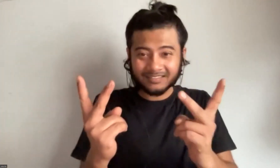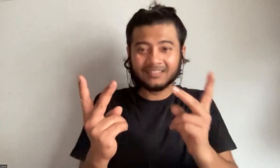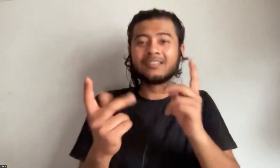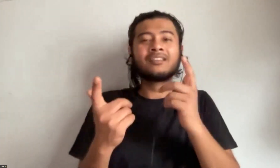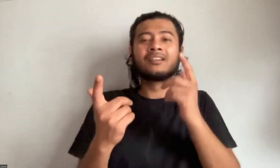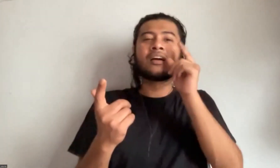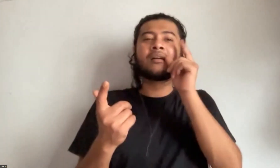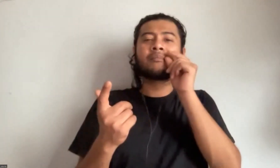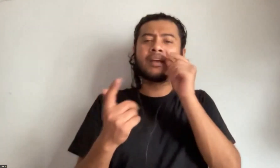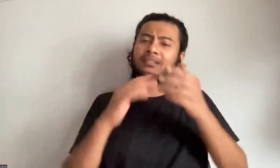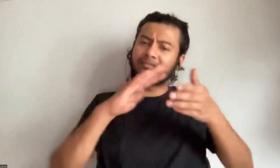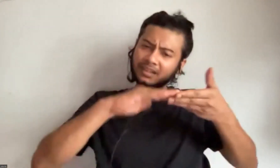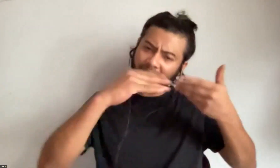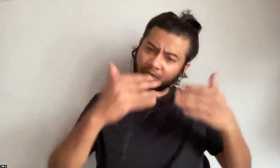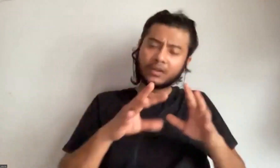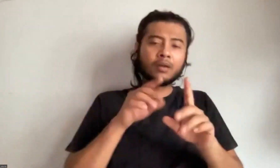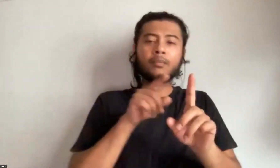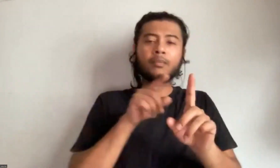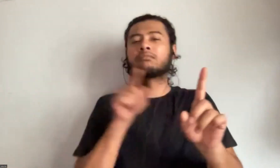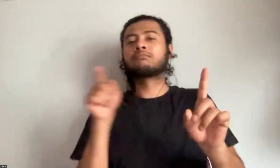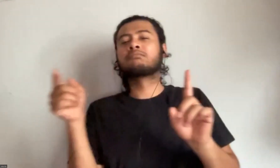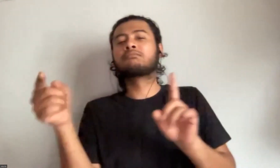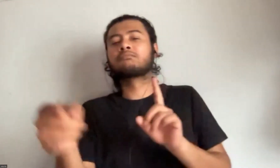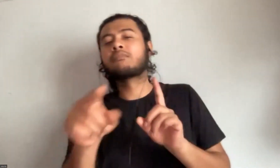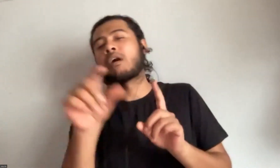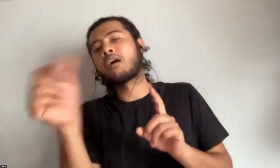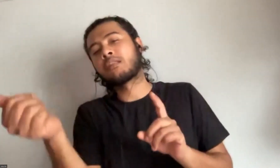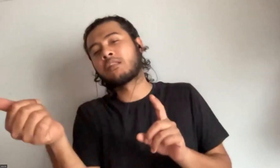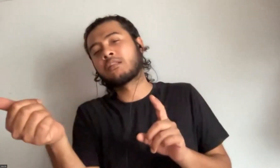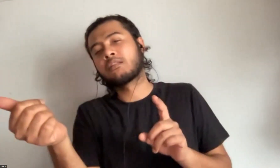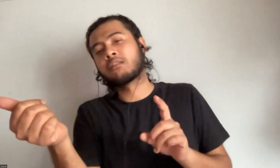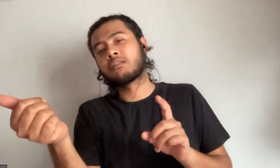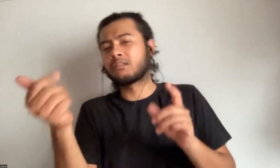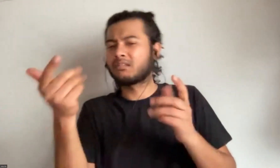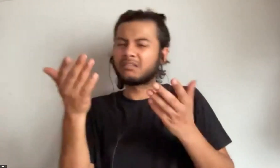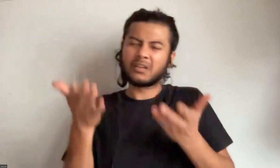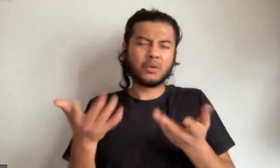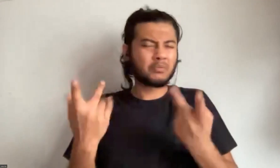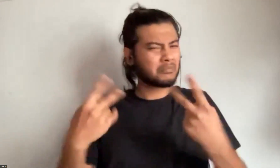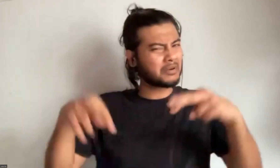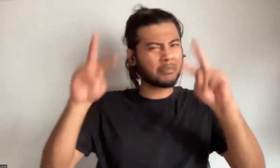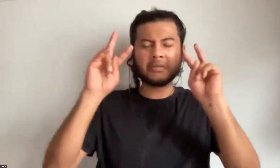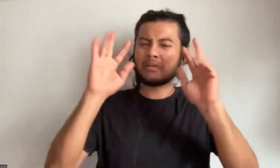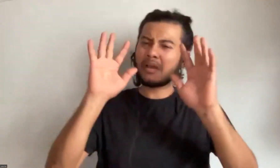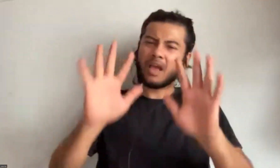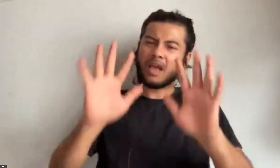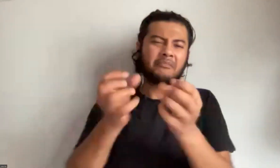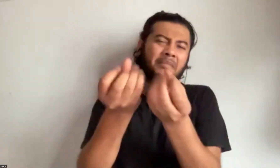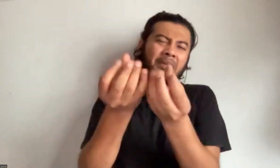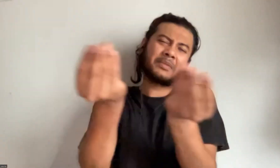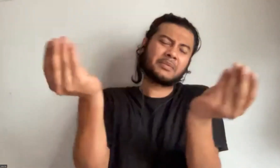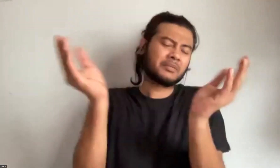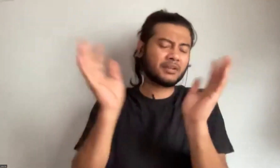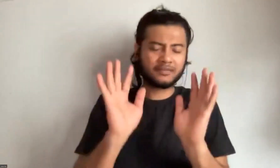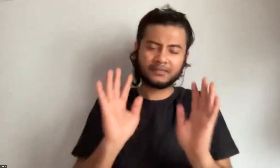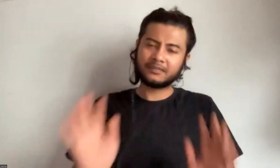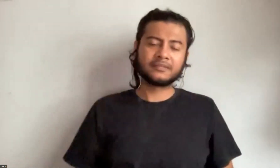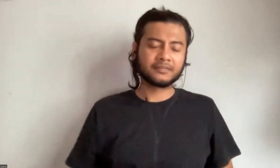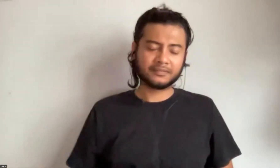woman. So that is another sin which is very, very prevalent in today's time, right? And then there is